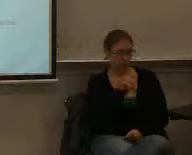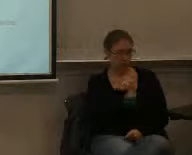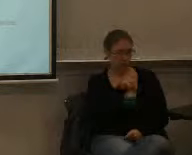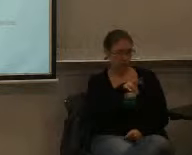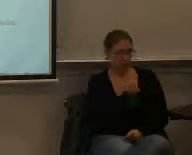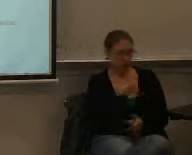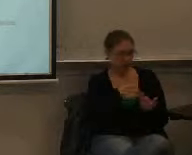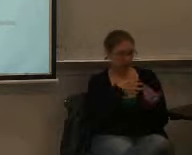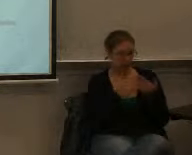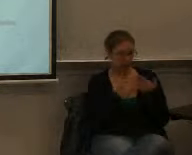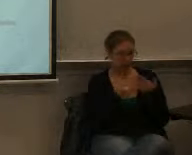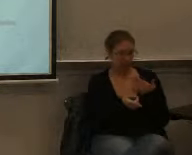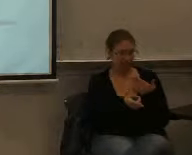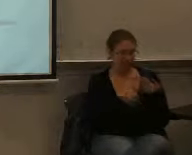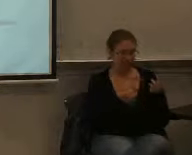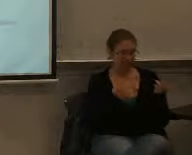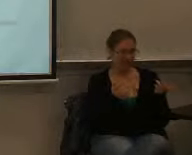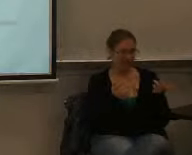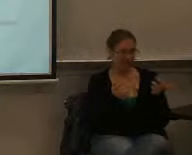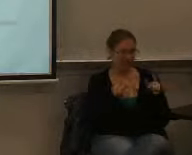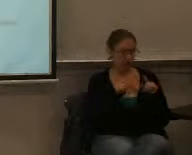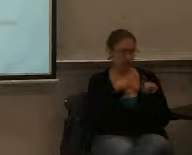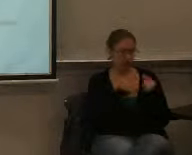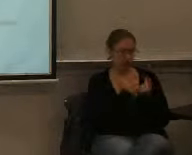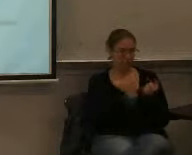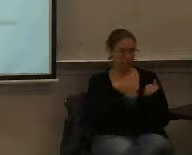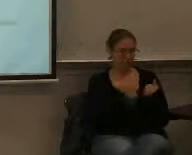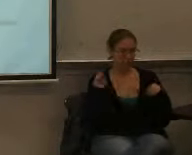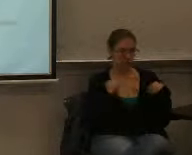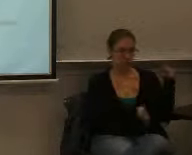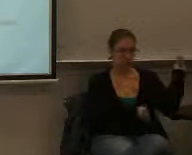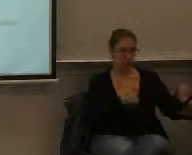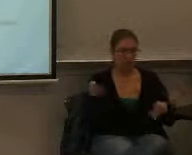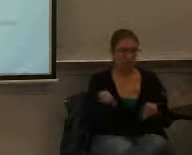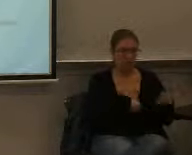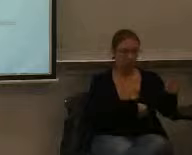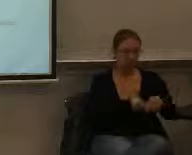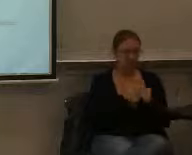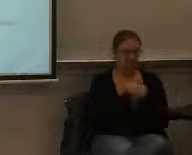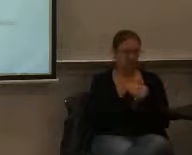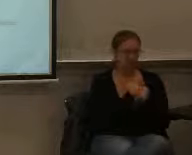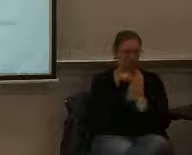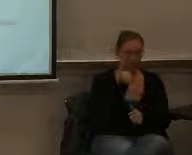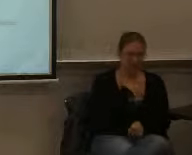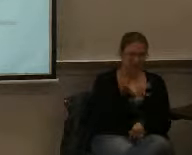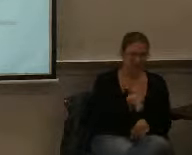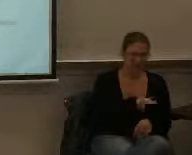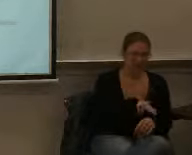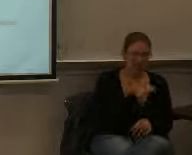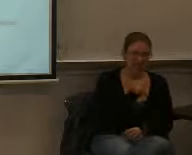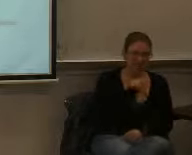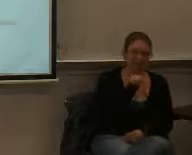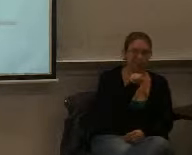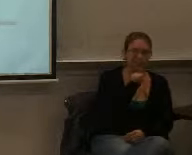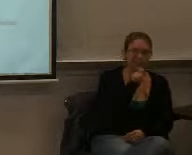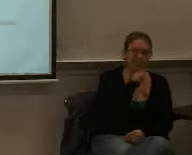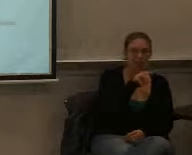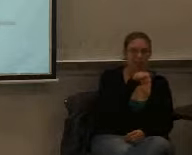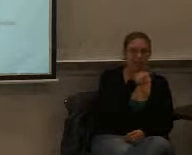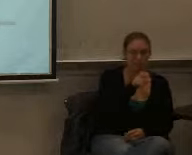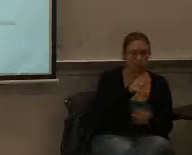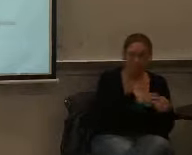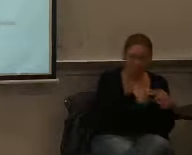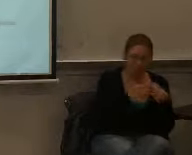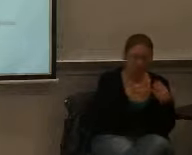these sort of assemblages that have gotten thrown together over time, so they're not a natural assemblage to have around here anyway. So if it shifts,